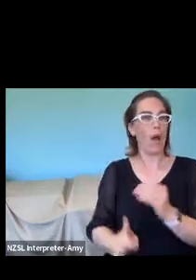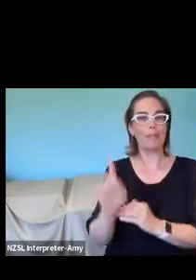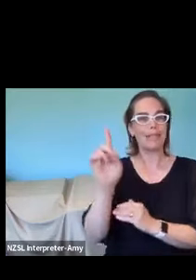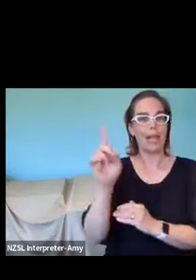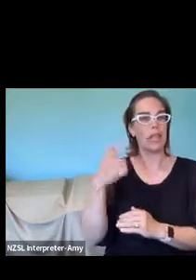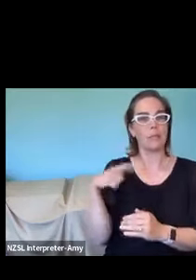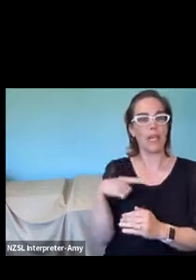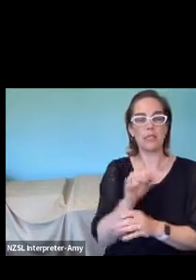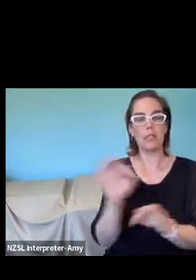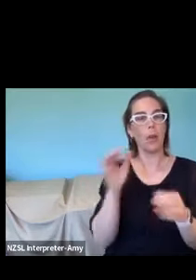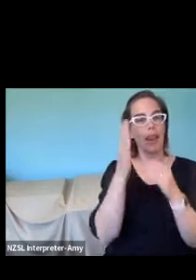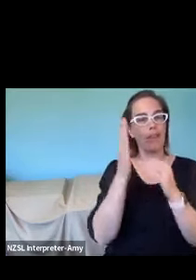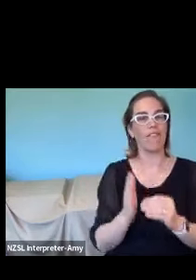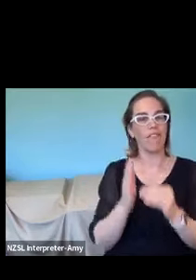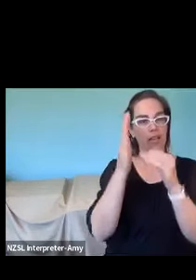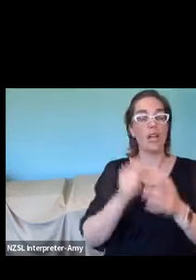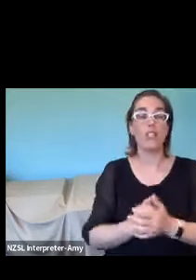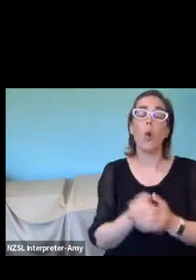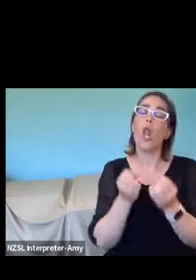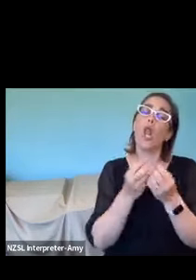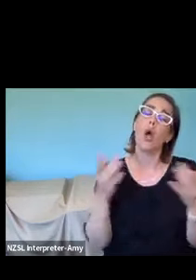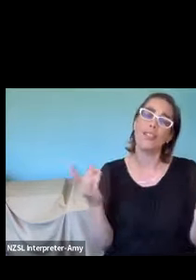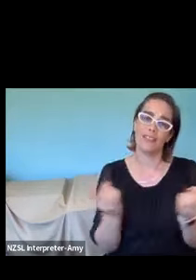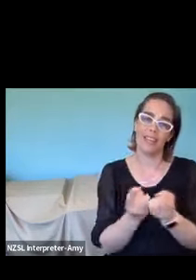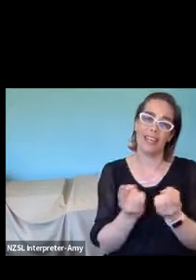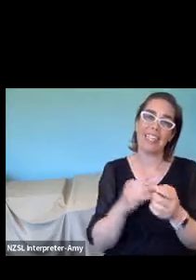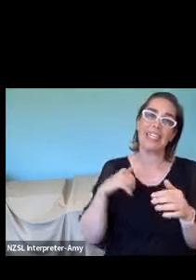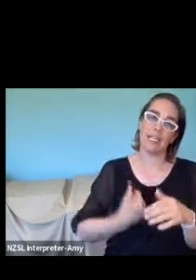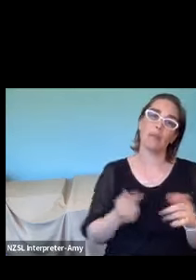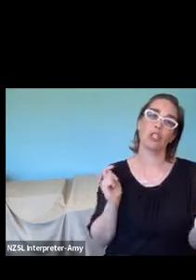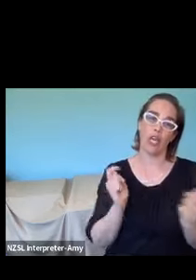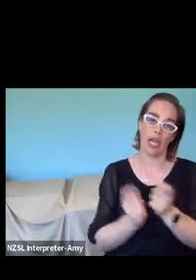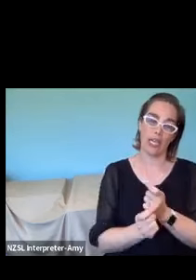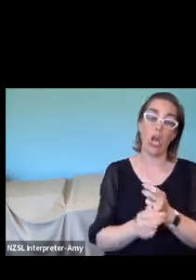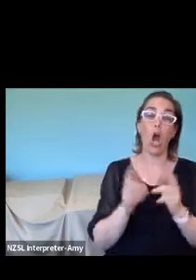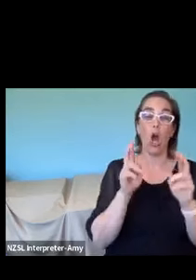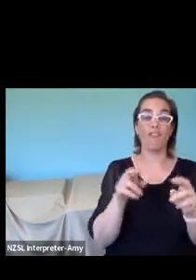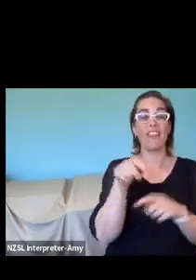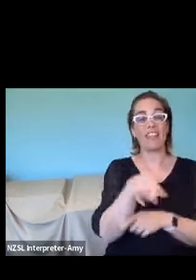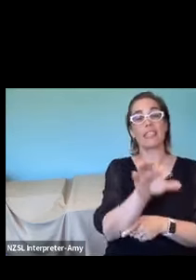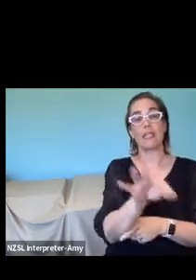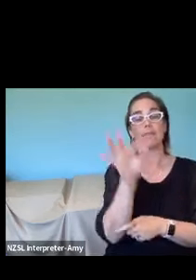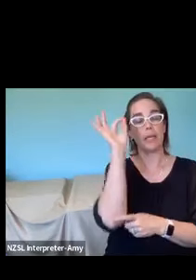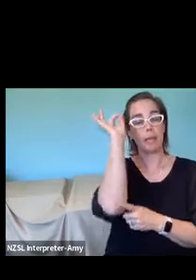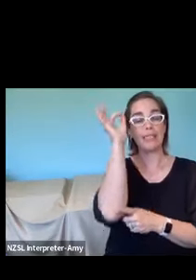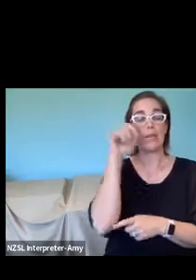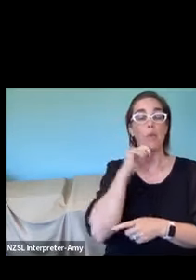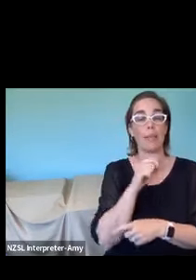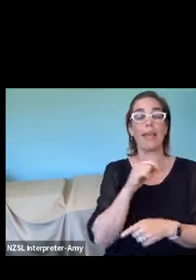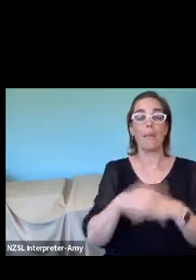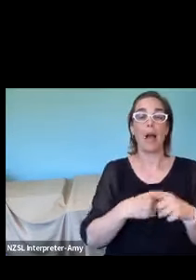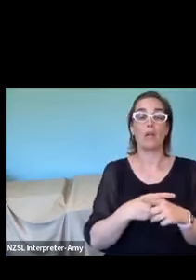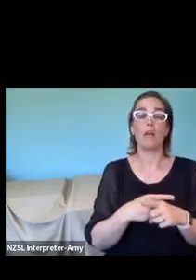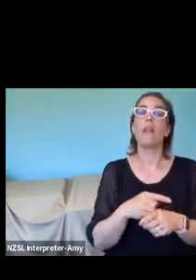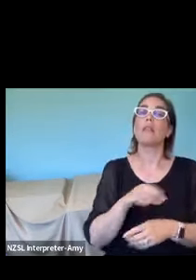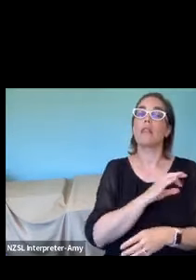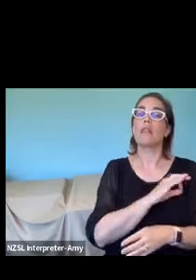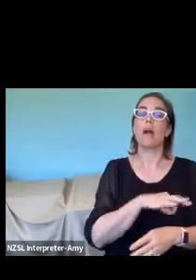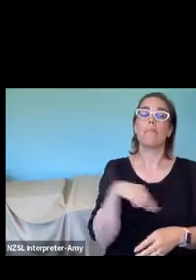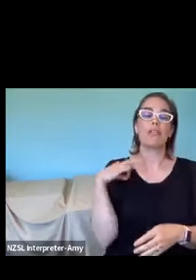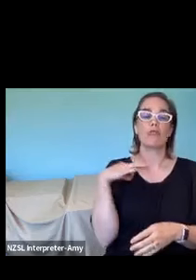whole lot of things that need to be changed, and I'm hoping that what this committee is about is to be able to recommend to the Minister changes to legislation that will